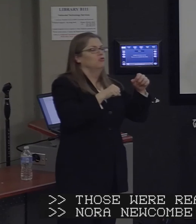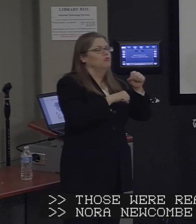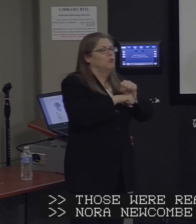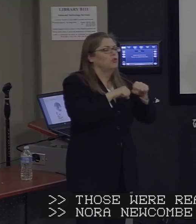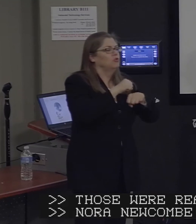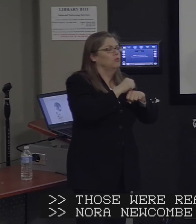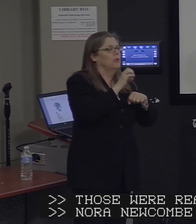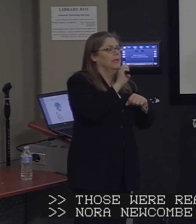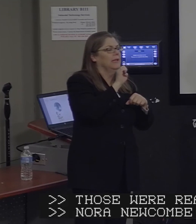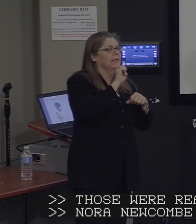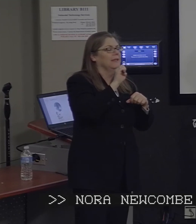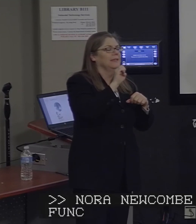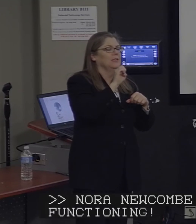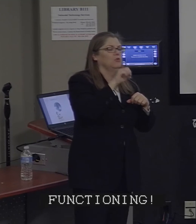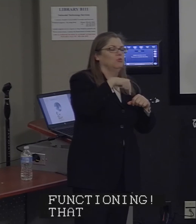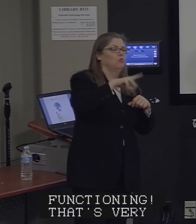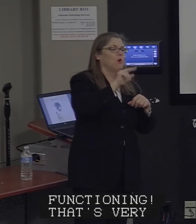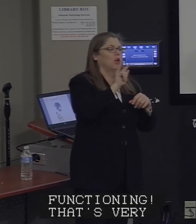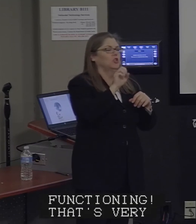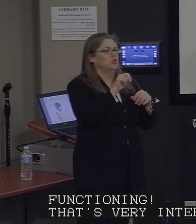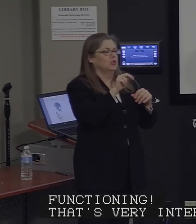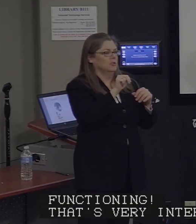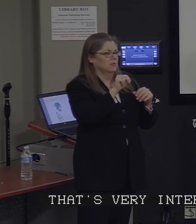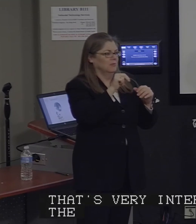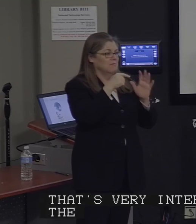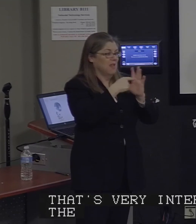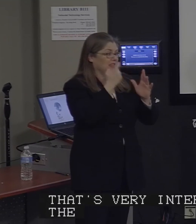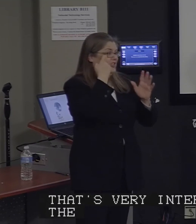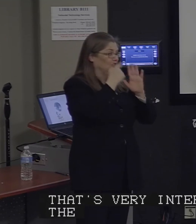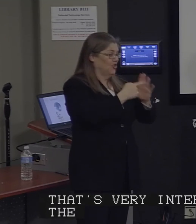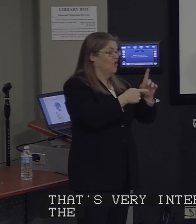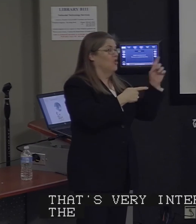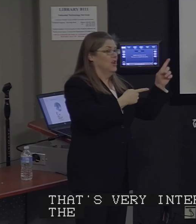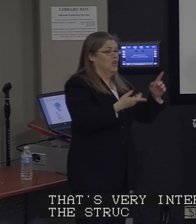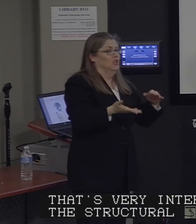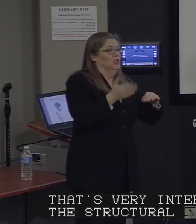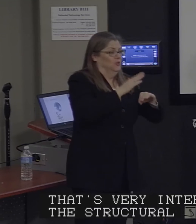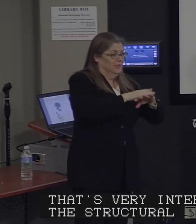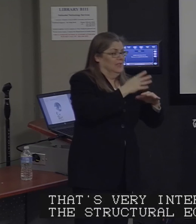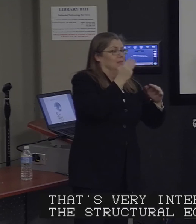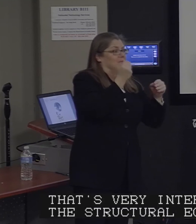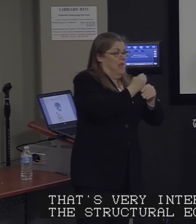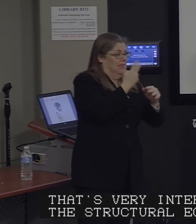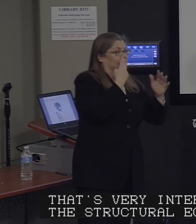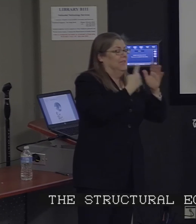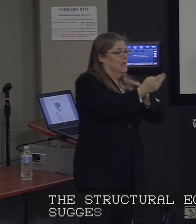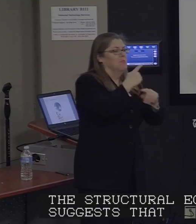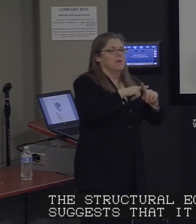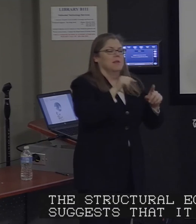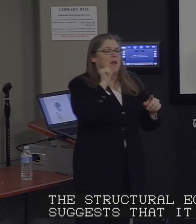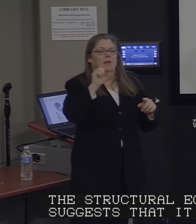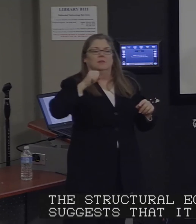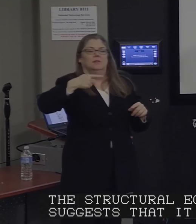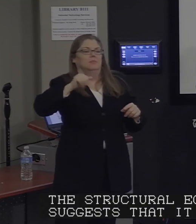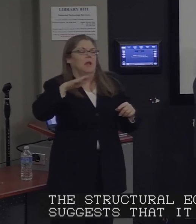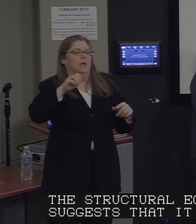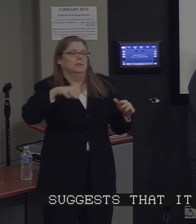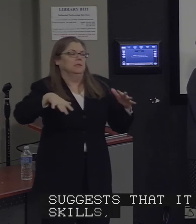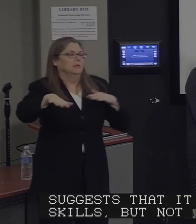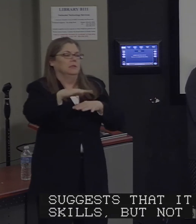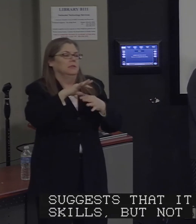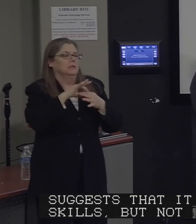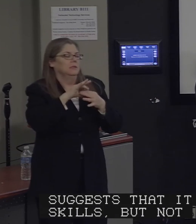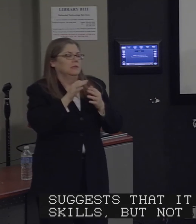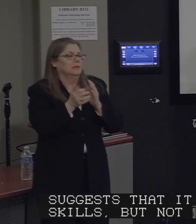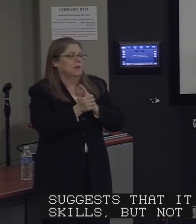that I showed you suggests that it influences math skill, but not through the spatial route, mm-hmm. just directly. It's indirect. Yeah. Okay. Yeah. That actually wasn't